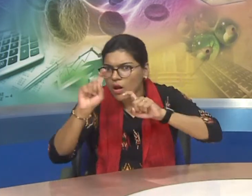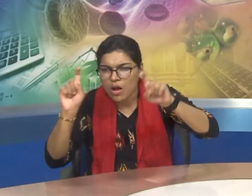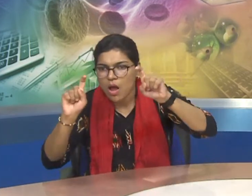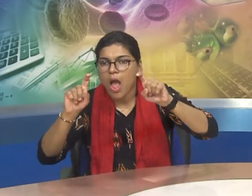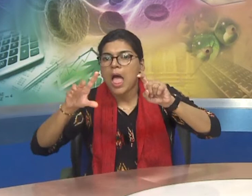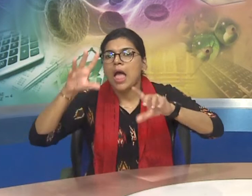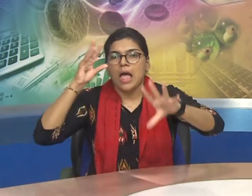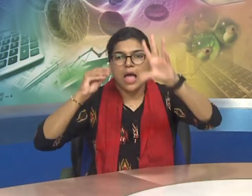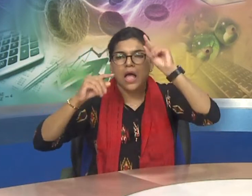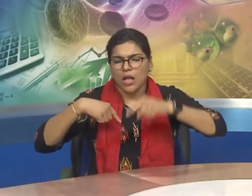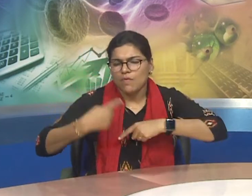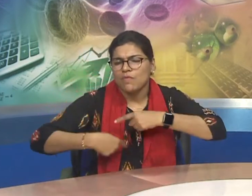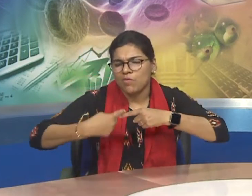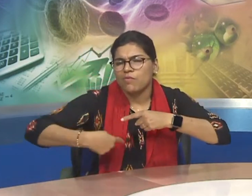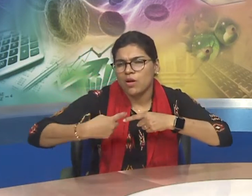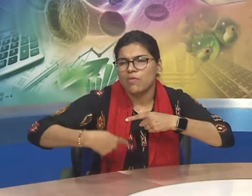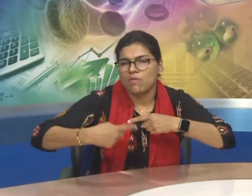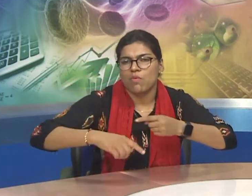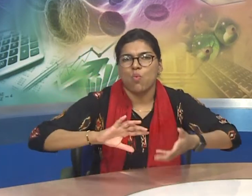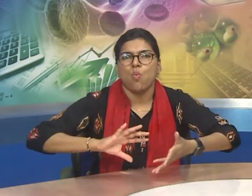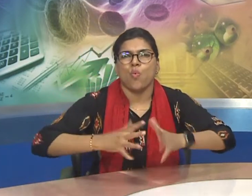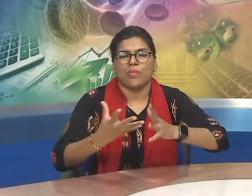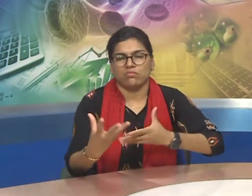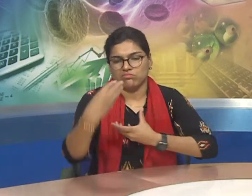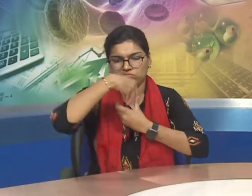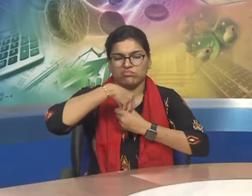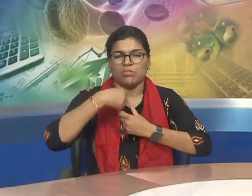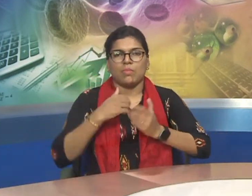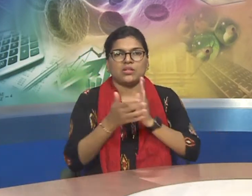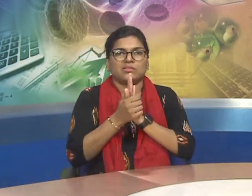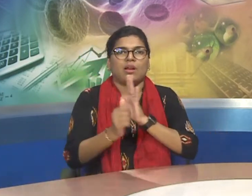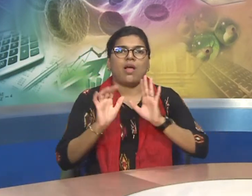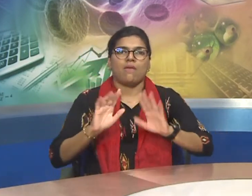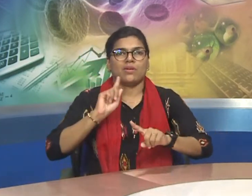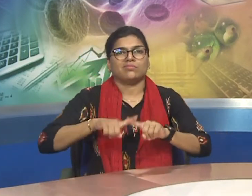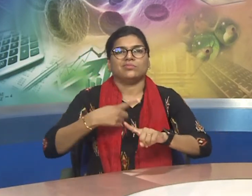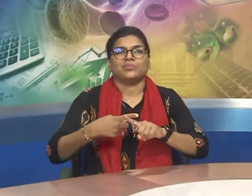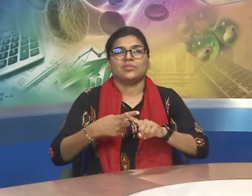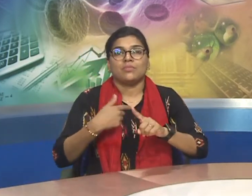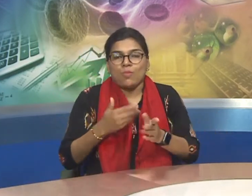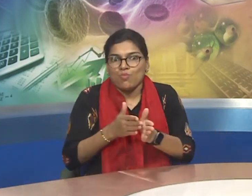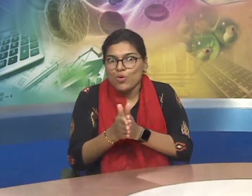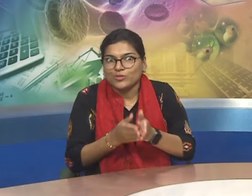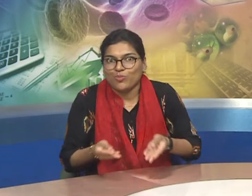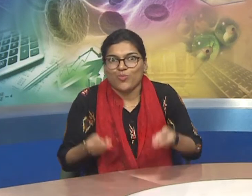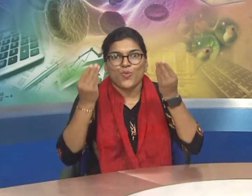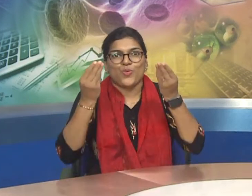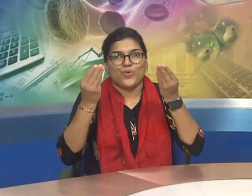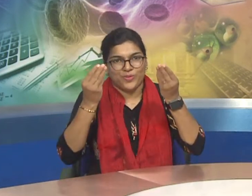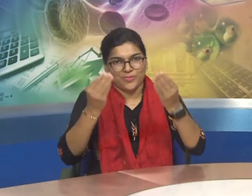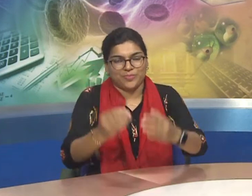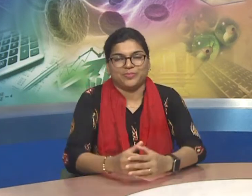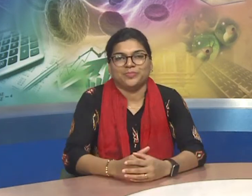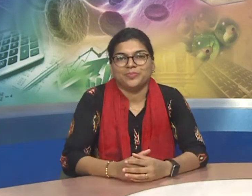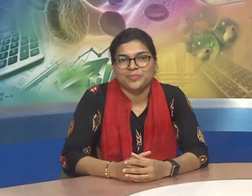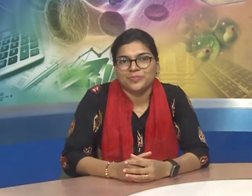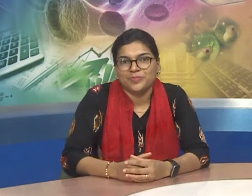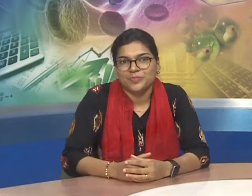problem solving and information retrieval skills.